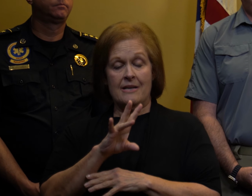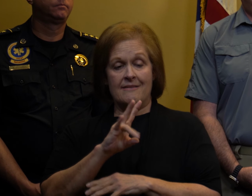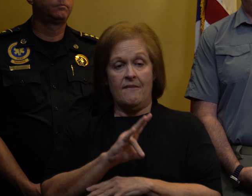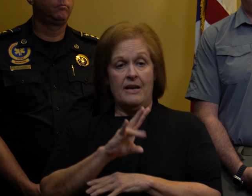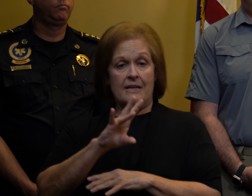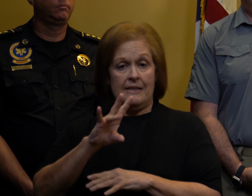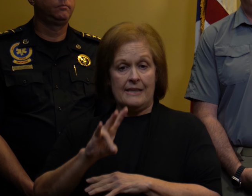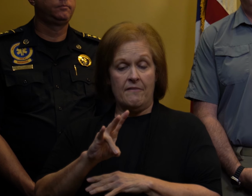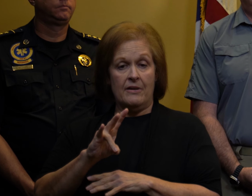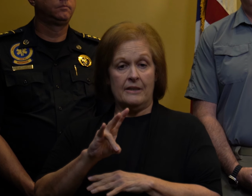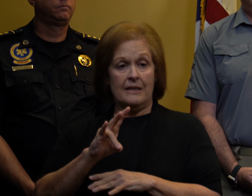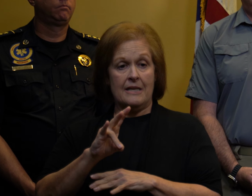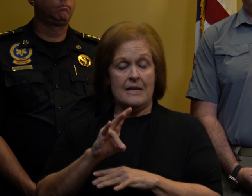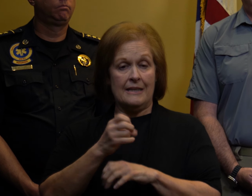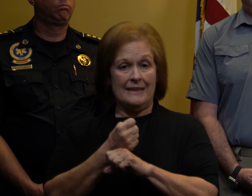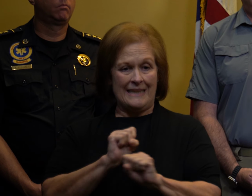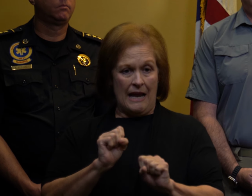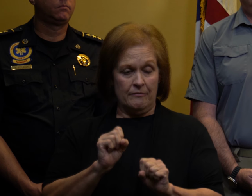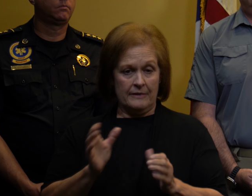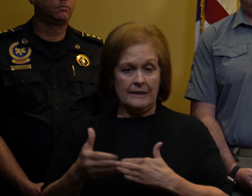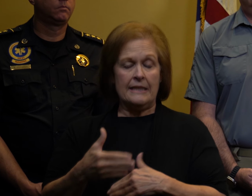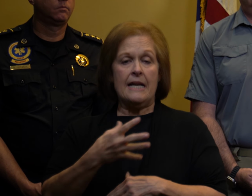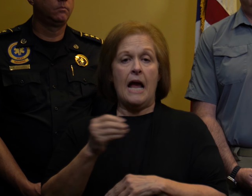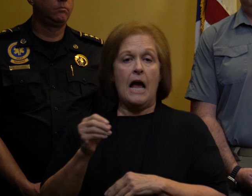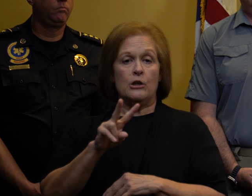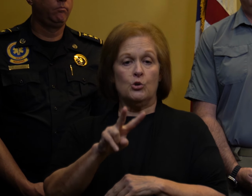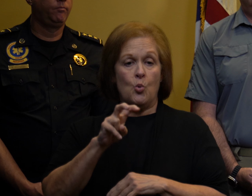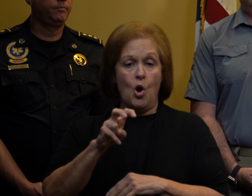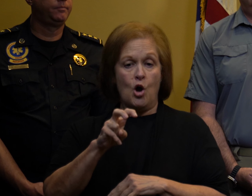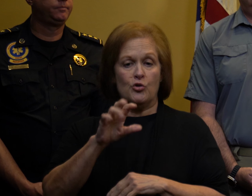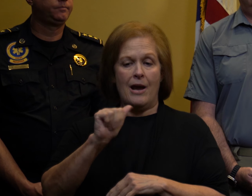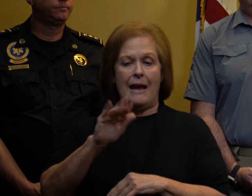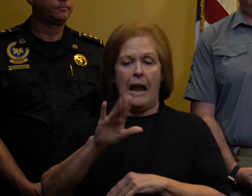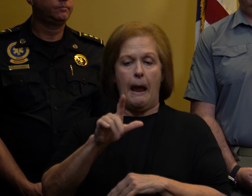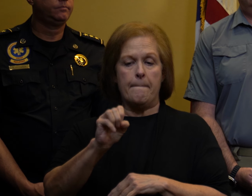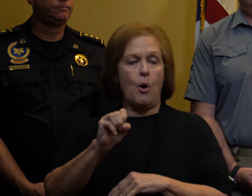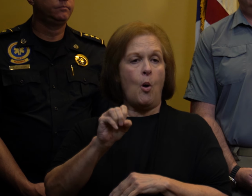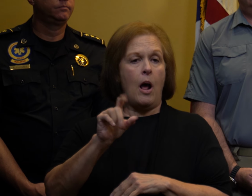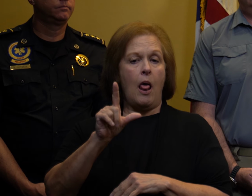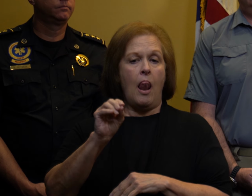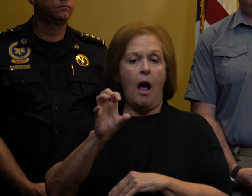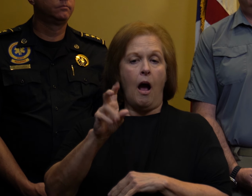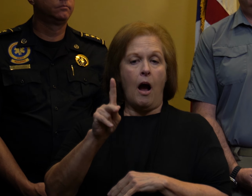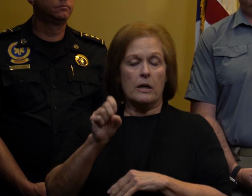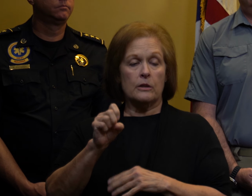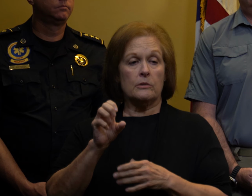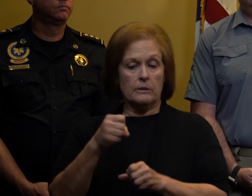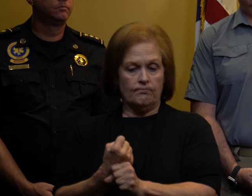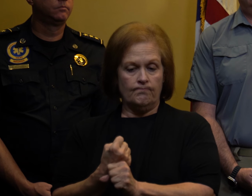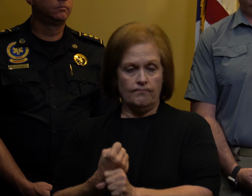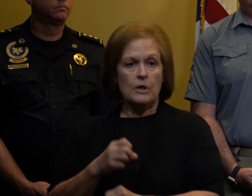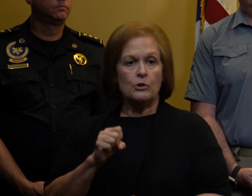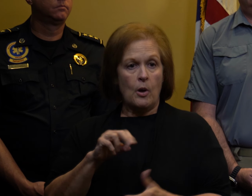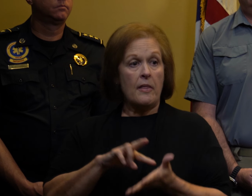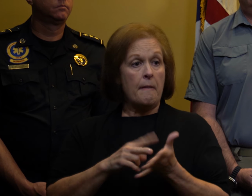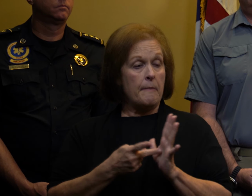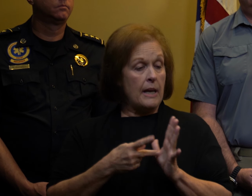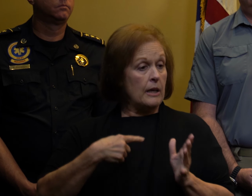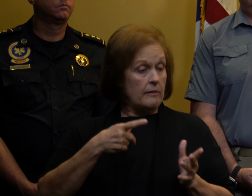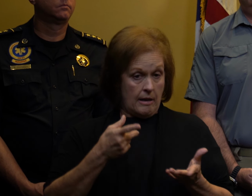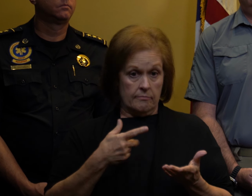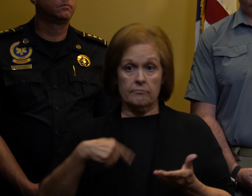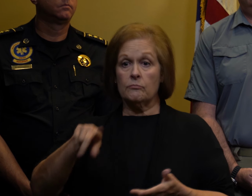277 safes and approximately 200 cable locks. So again, the public is responding to the resources